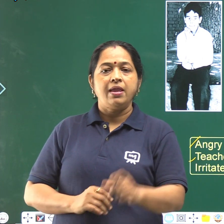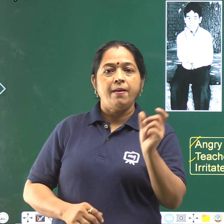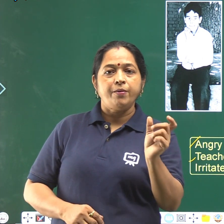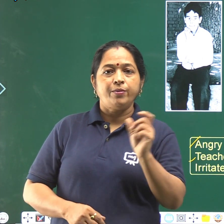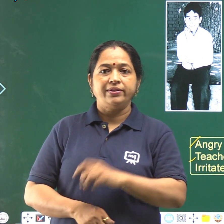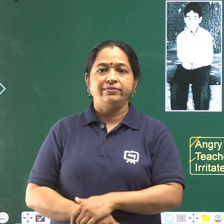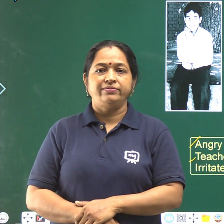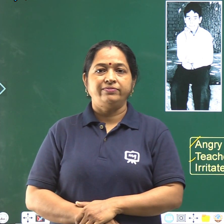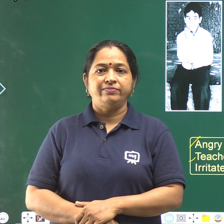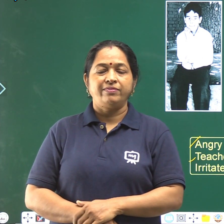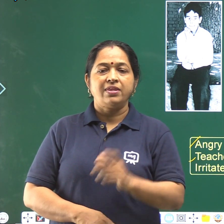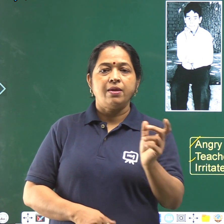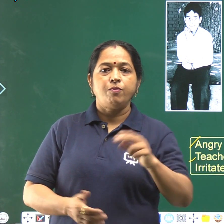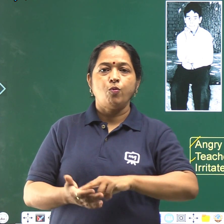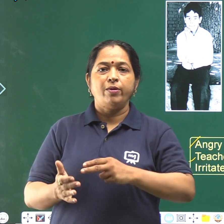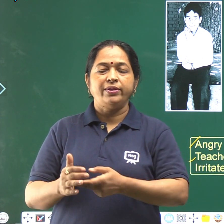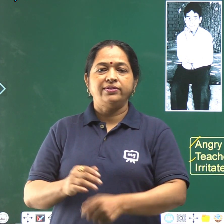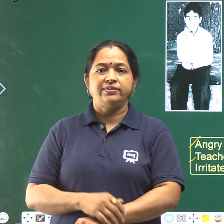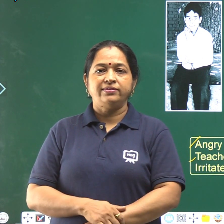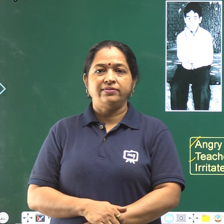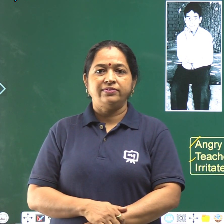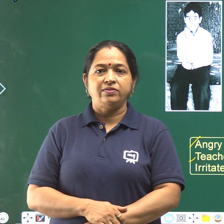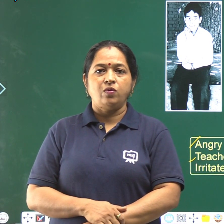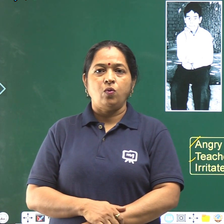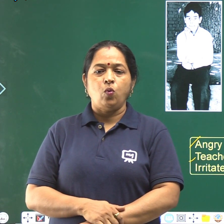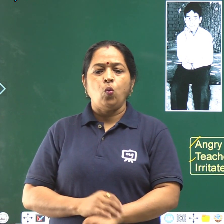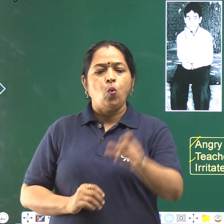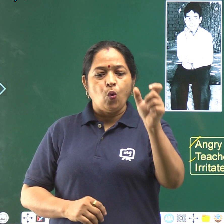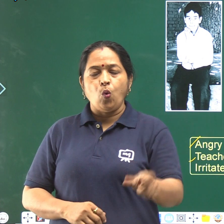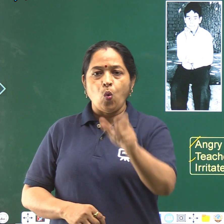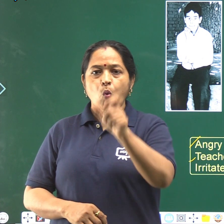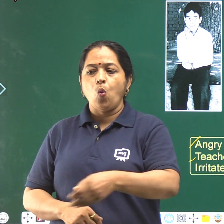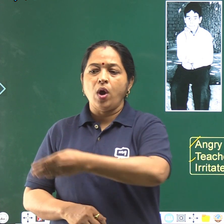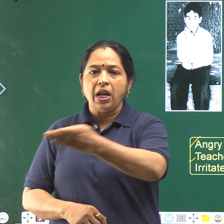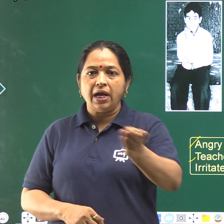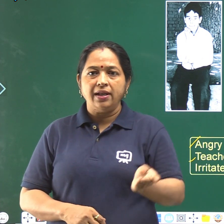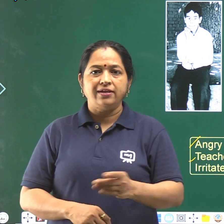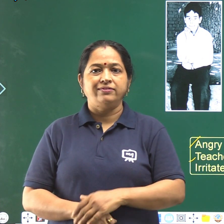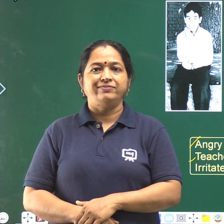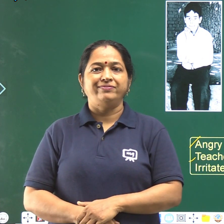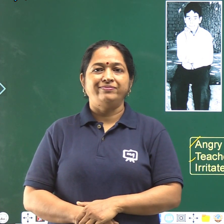People. People means? Log.